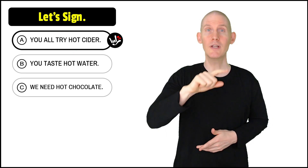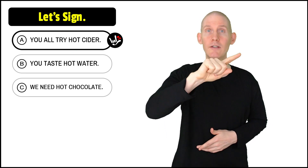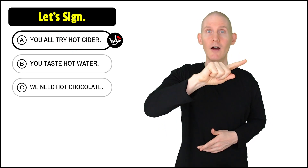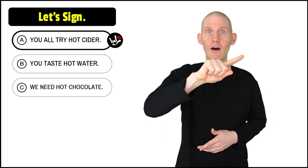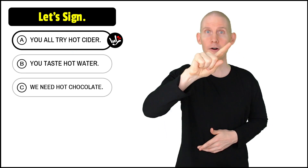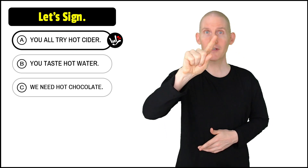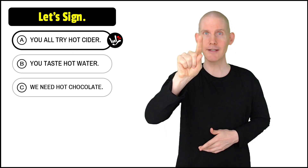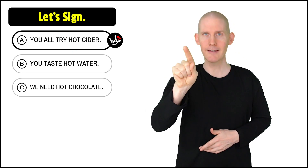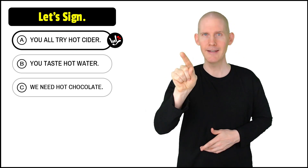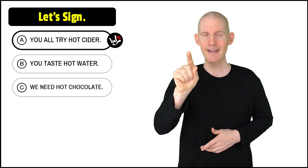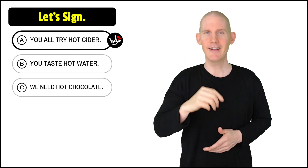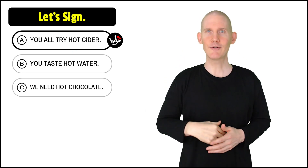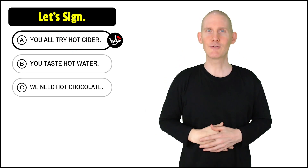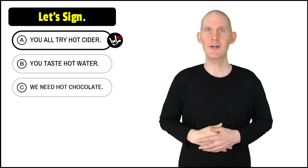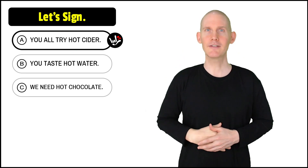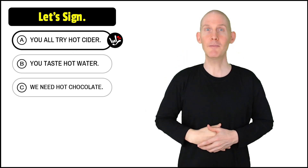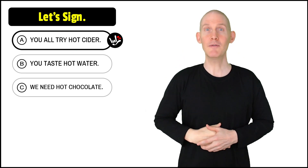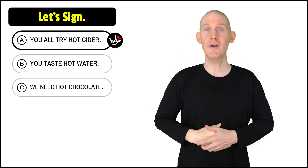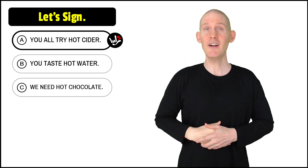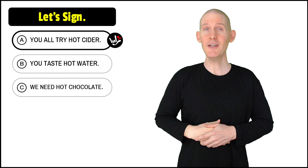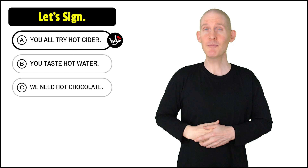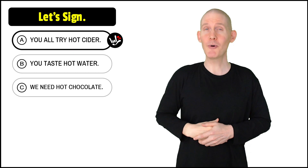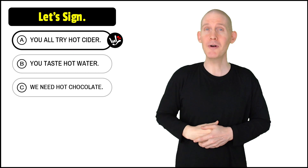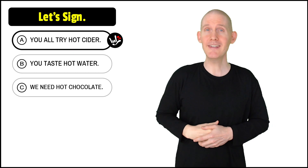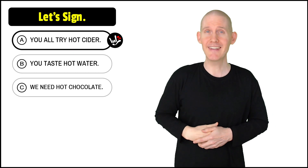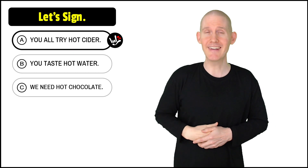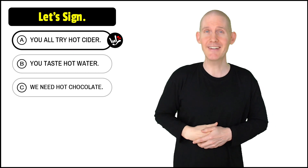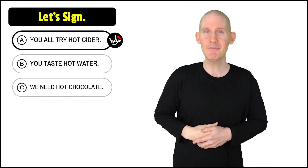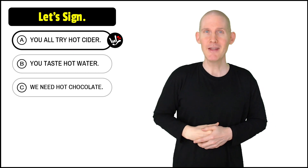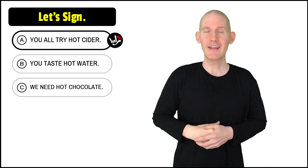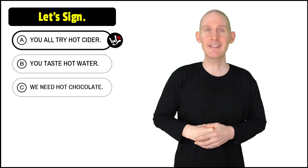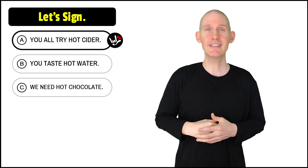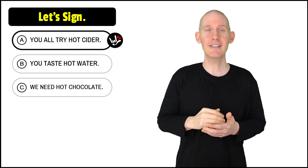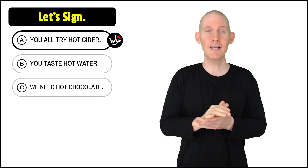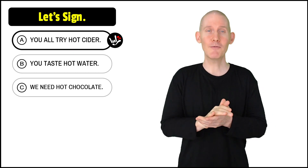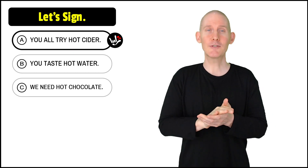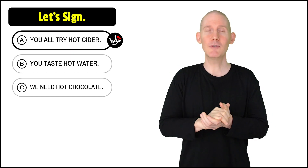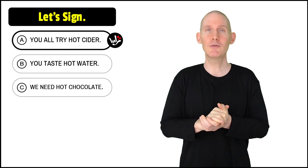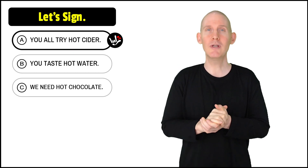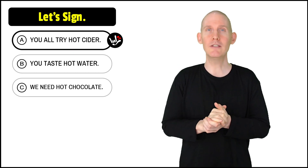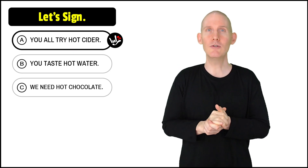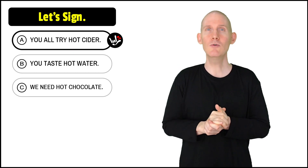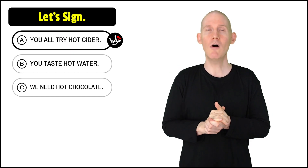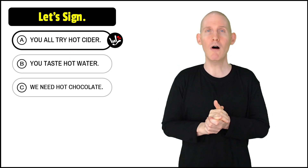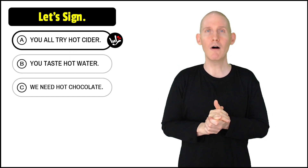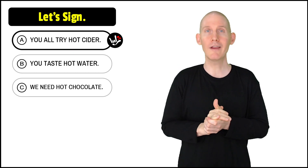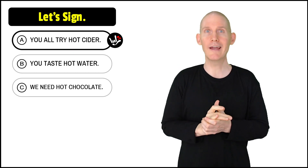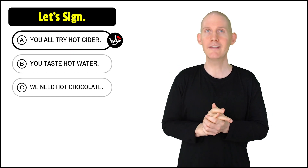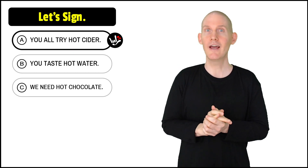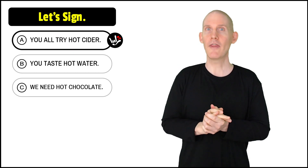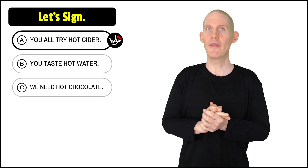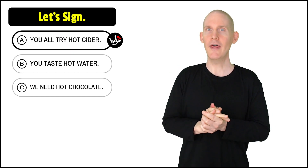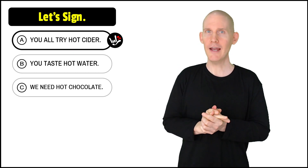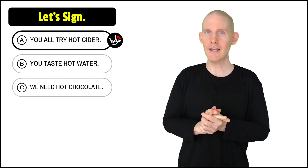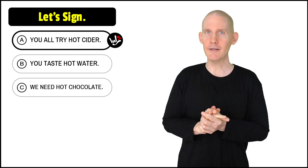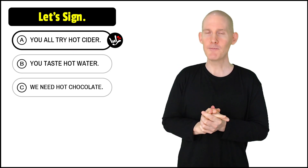to arc it. Now there's something very important here, and this is the difference between you all and they.